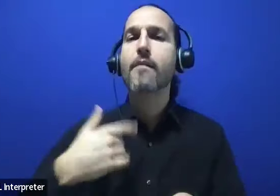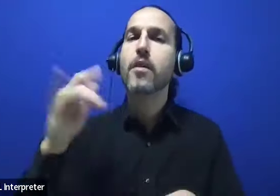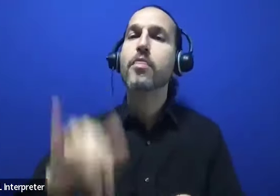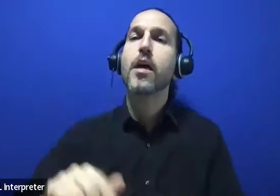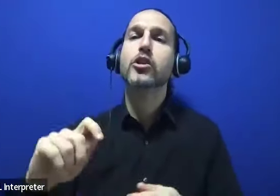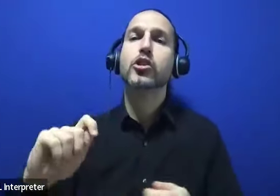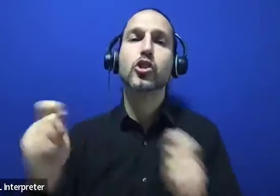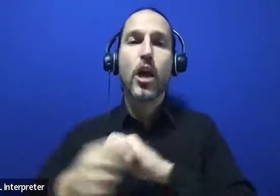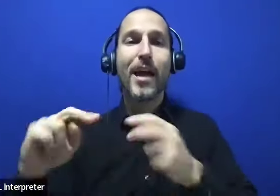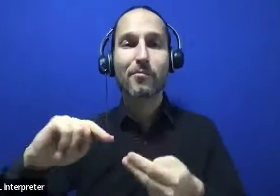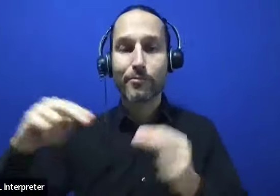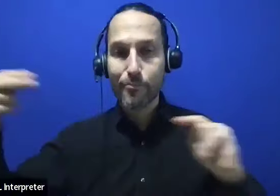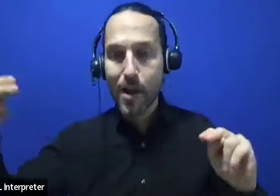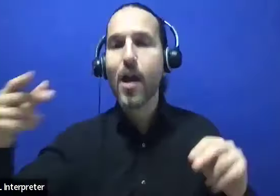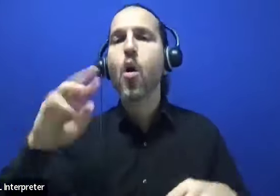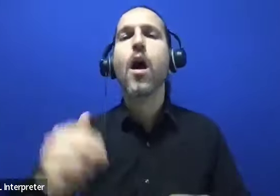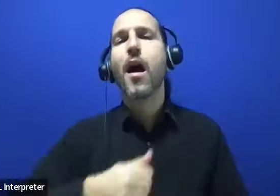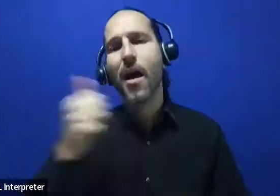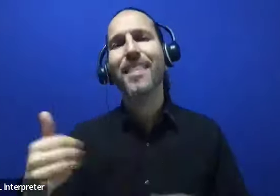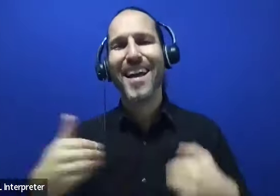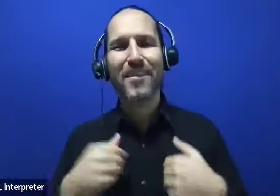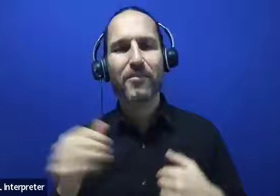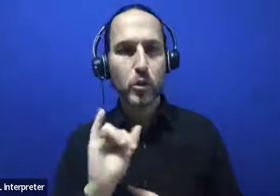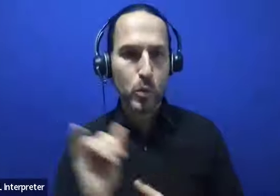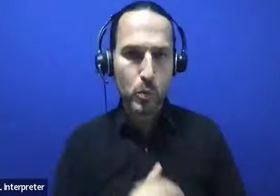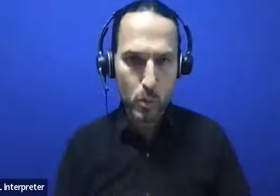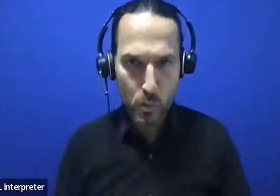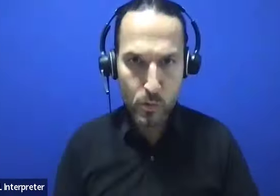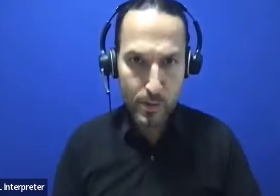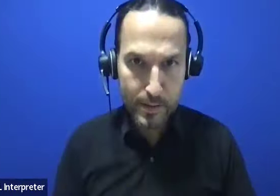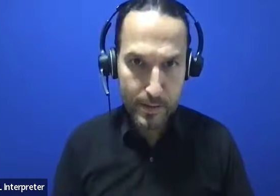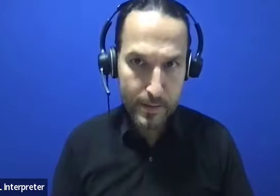that produced charge. You may have another one as well.